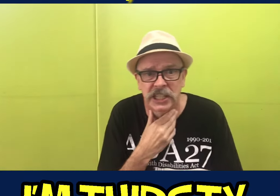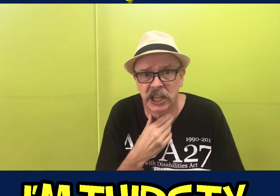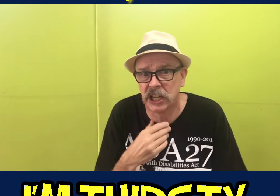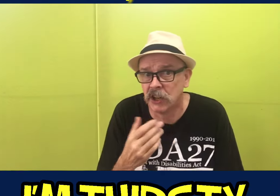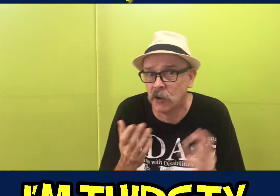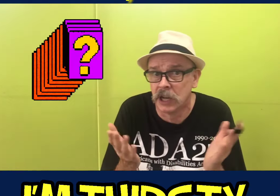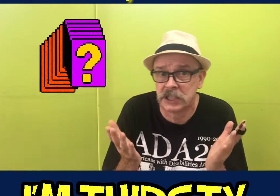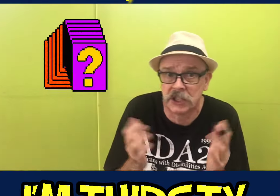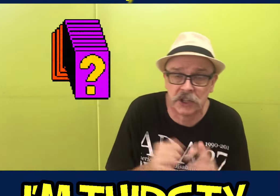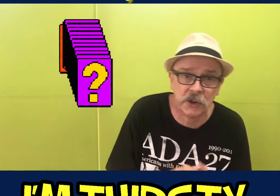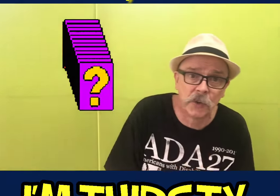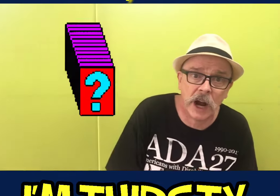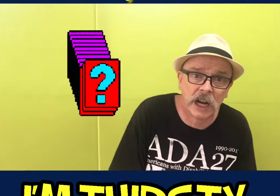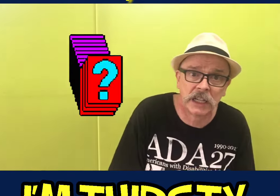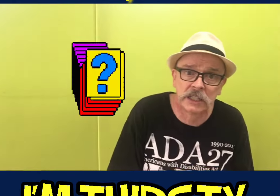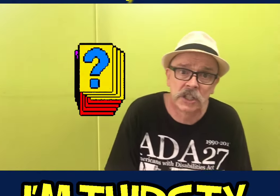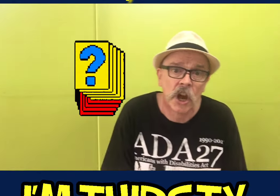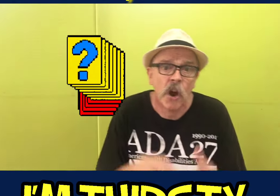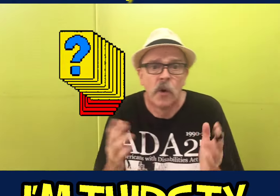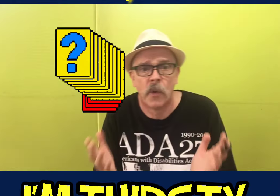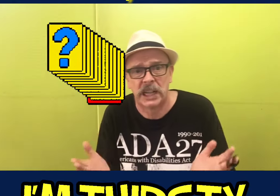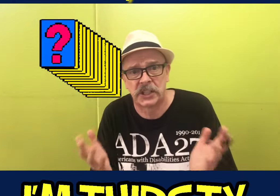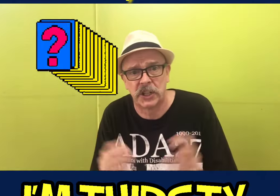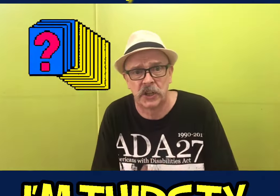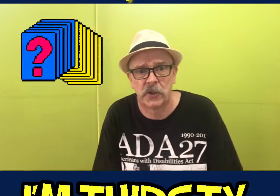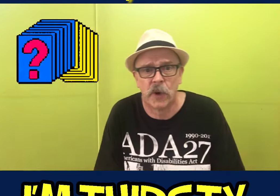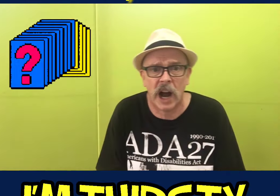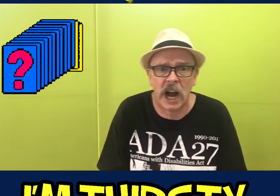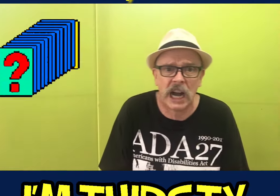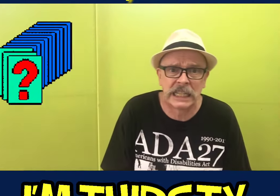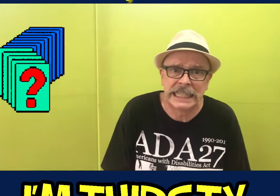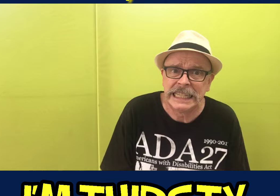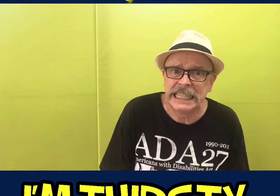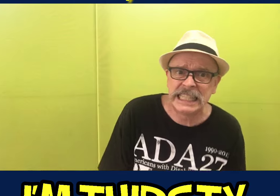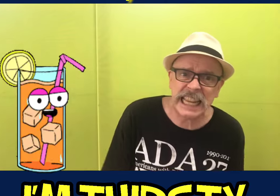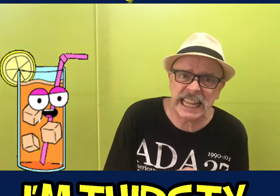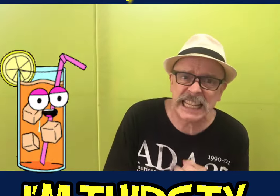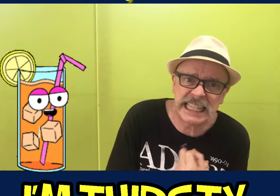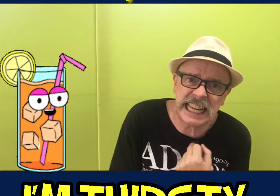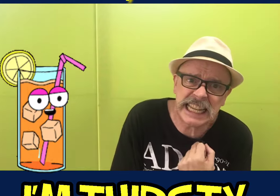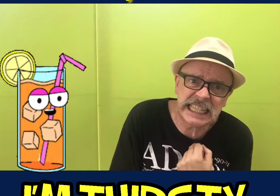I'm thirsty. What do you want? What do you want?